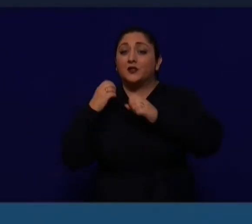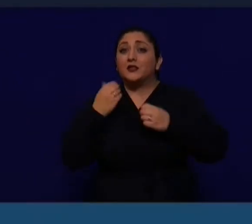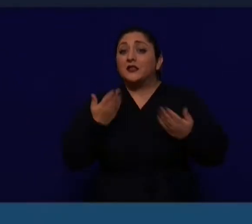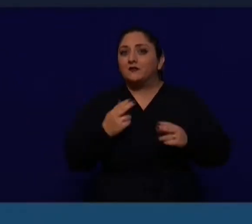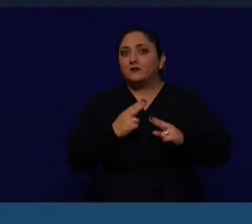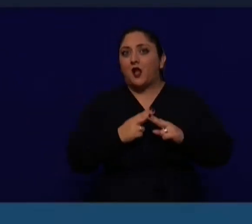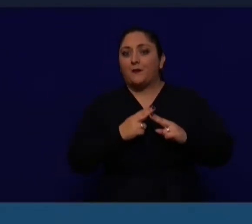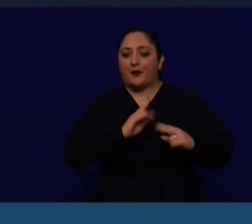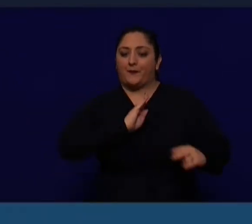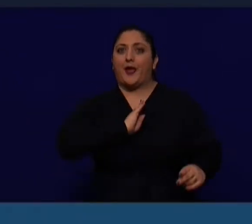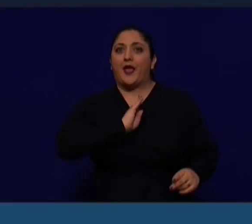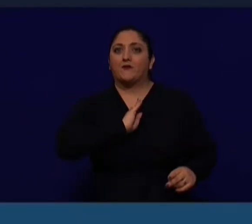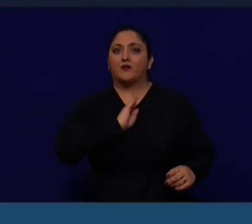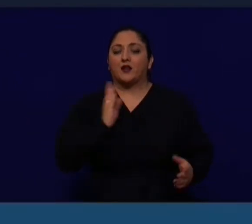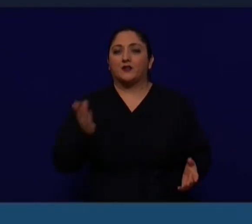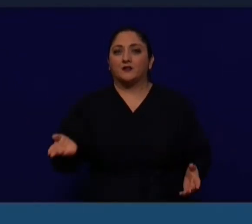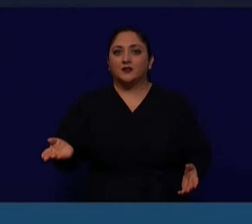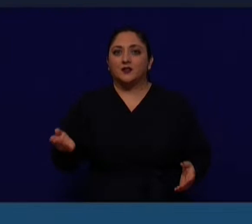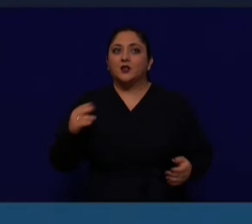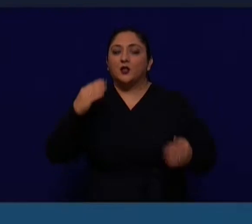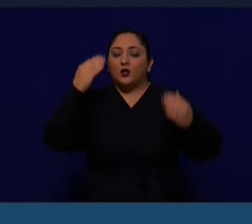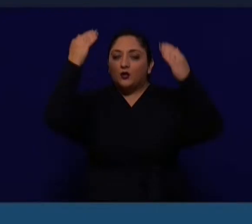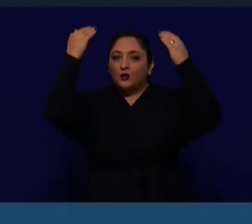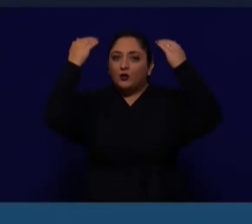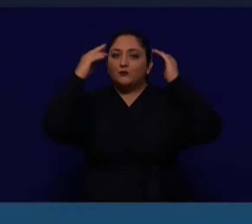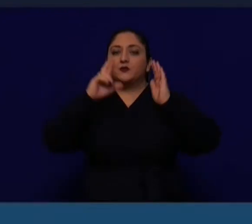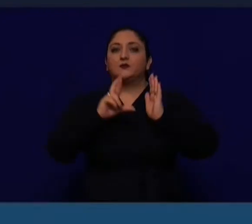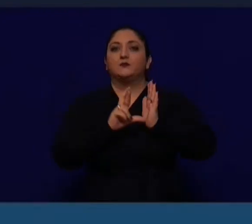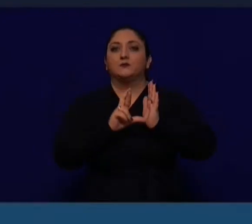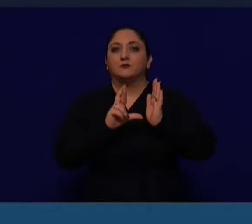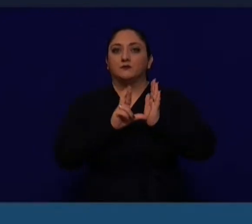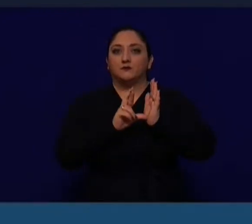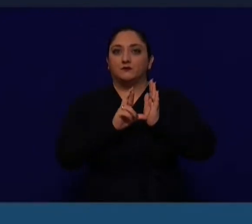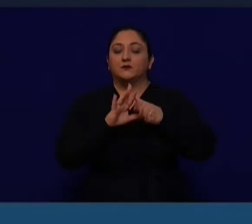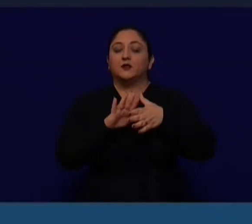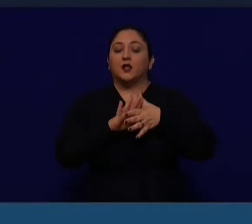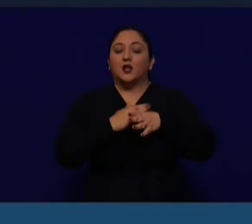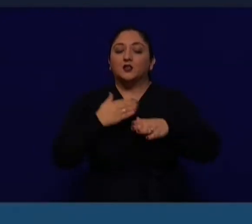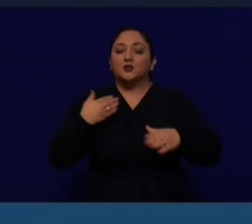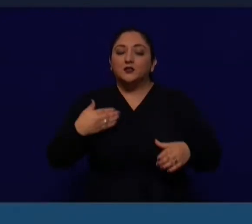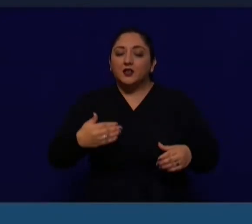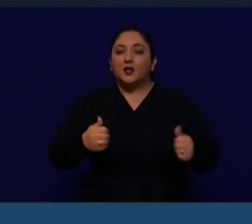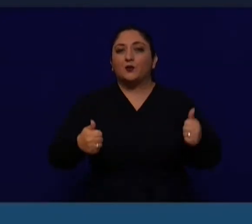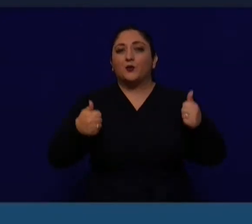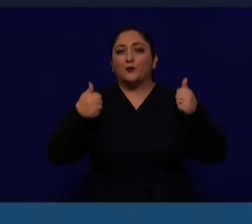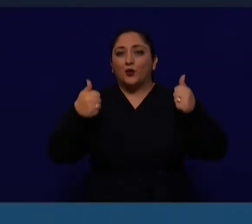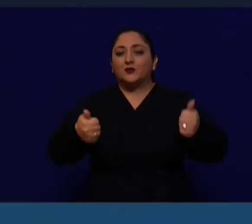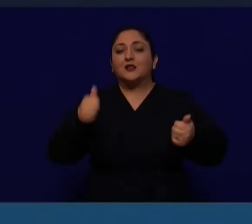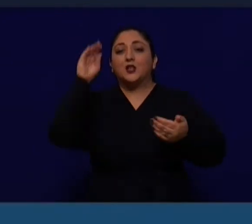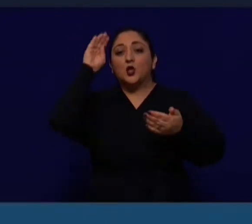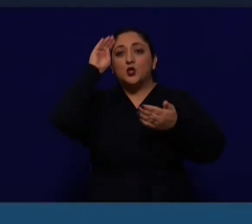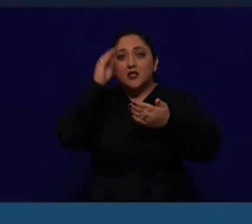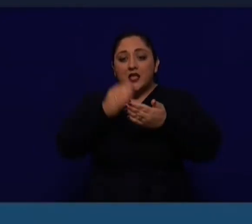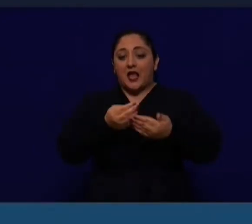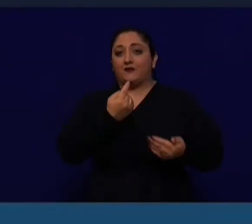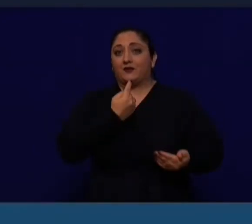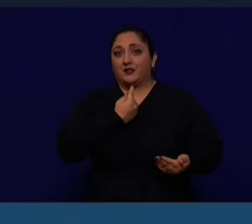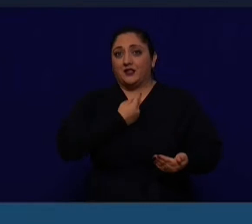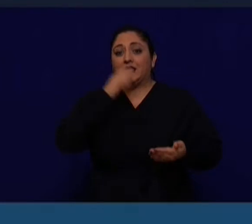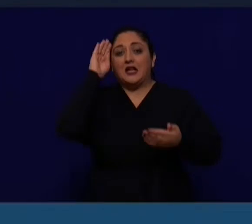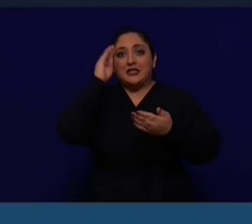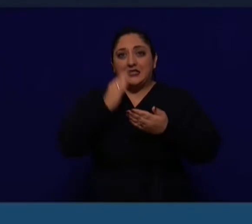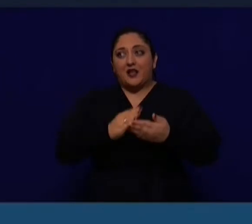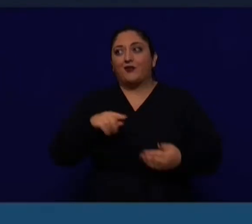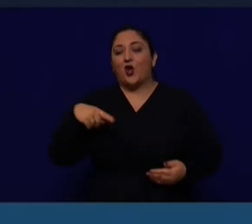u li aħna nsegwu dawn il-miżuri li hemm fil-post għaliex ma dawn kollu irridu nipproteġu lil nfusna u lil dawk ta'